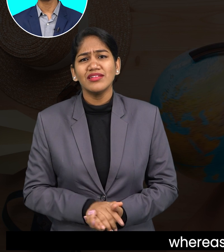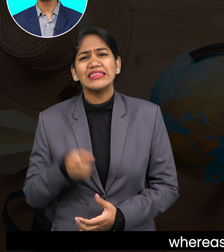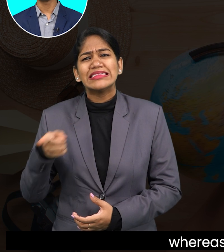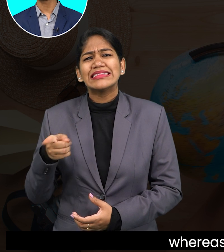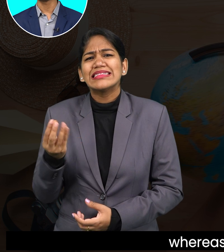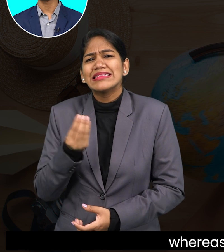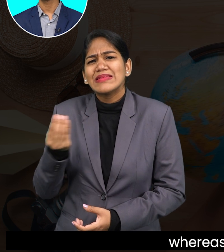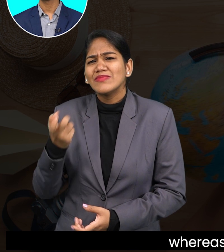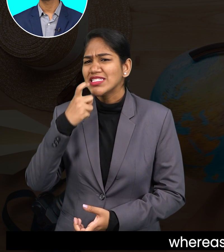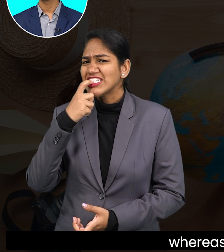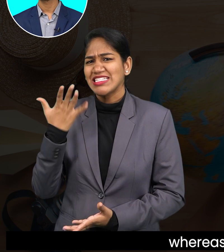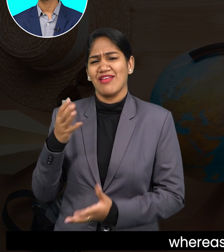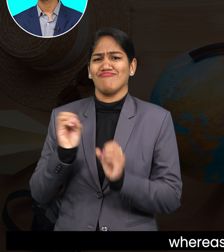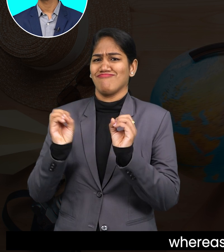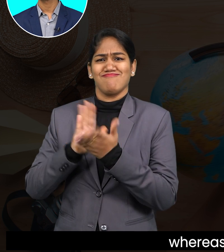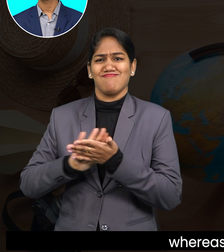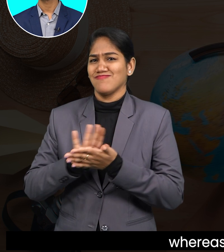whereas some are non-shiny.